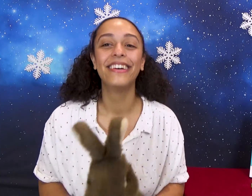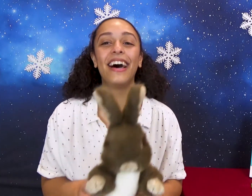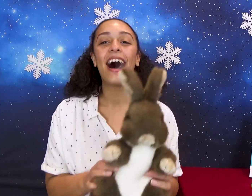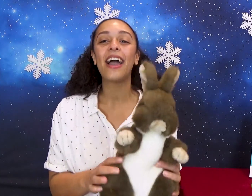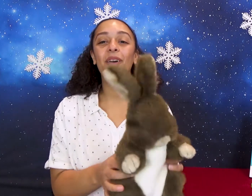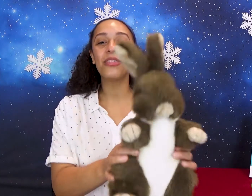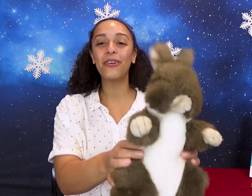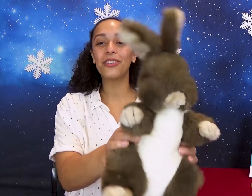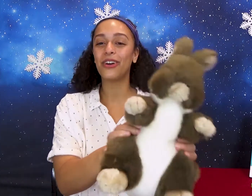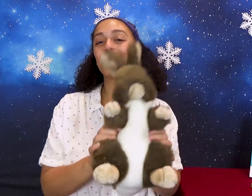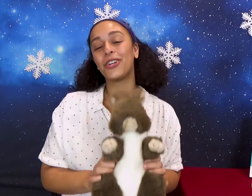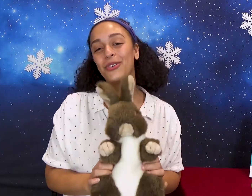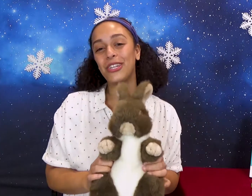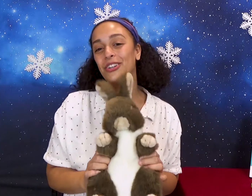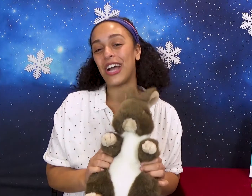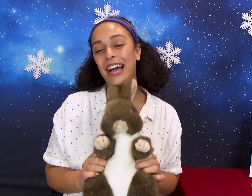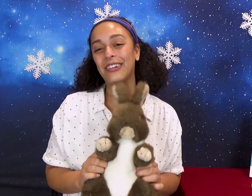I hope that was fun for you and your child.